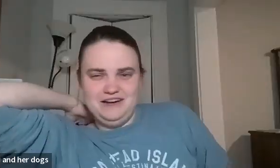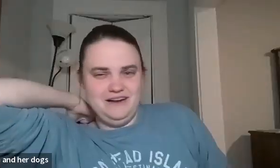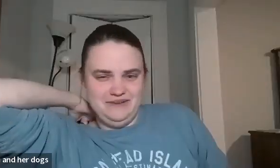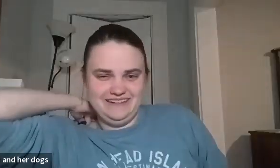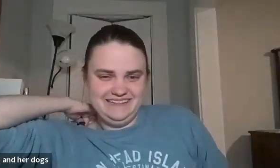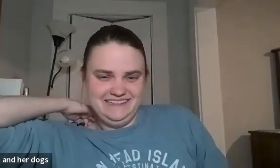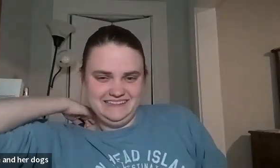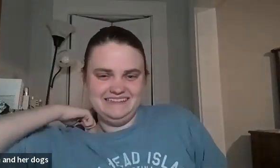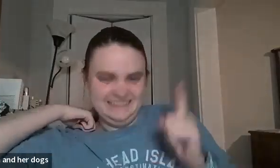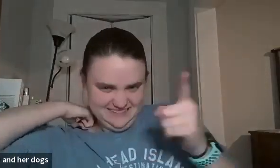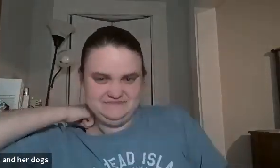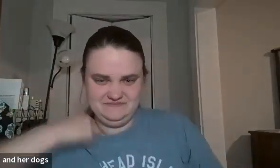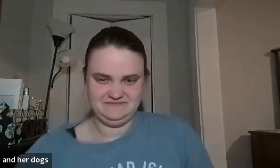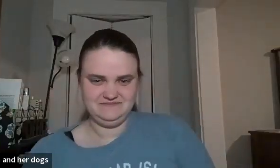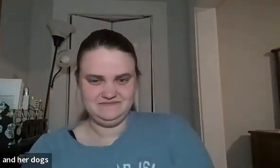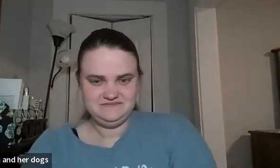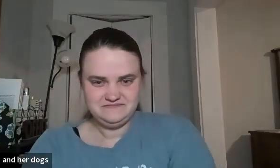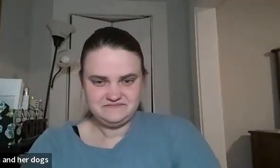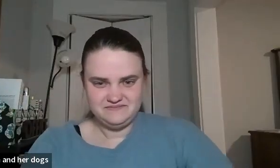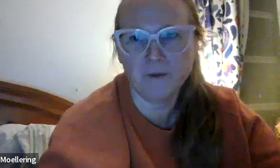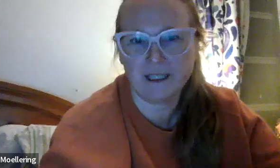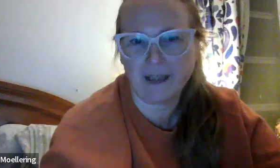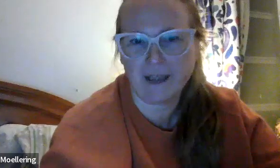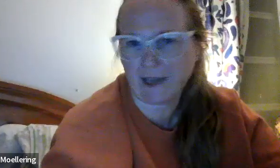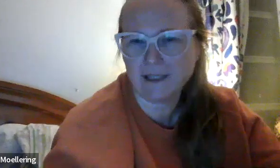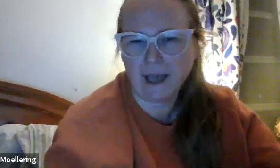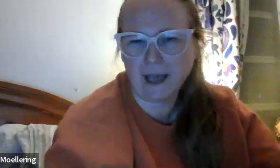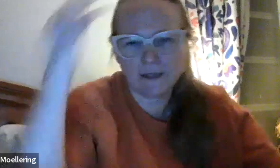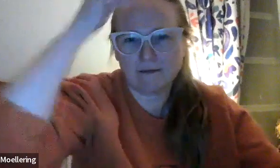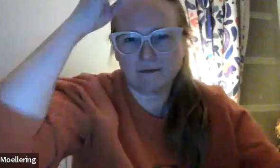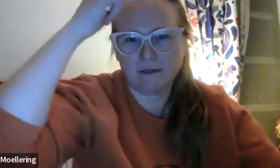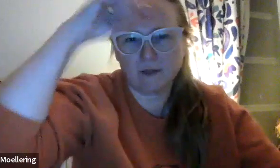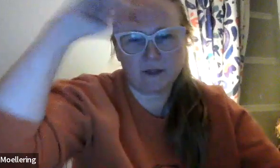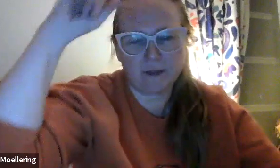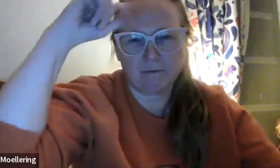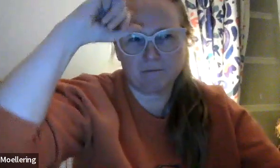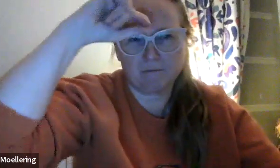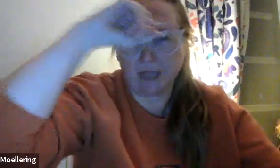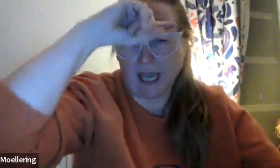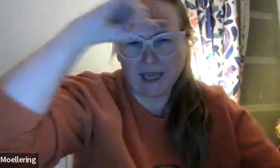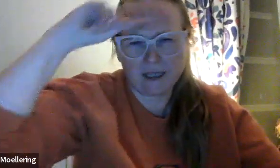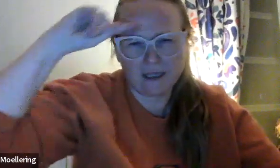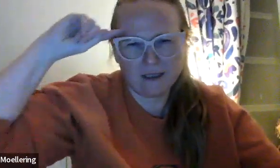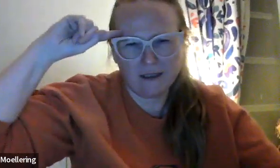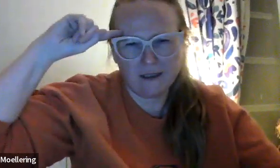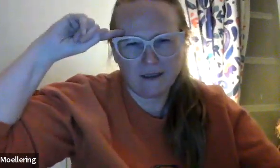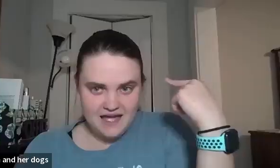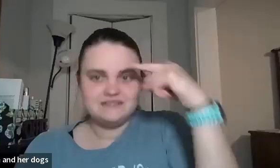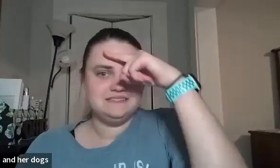did do forgot because I remember when we did Halloween signs, like we were talking about black. We